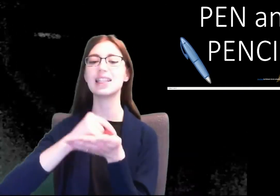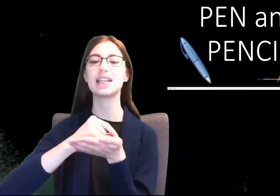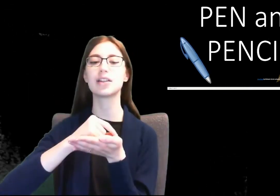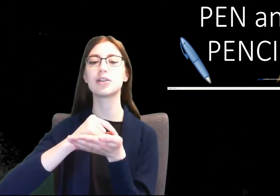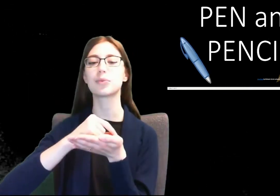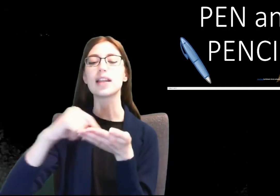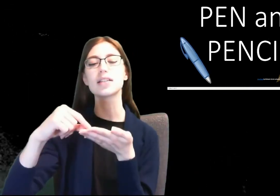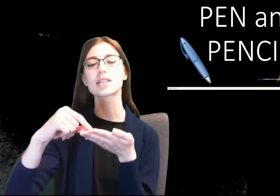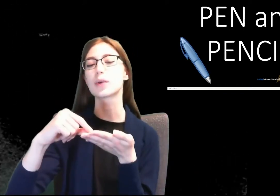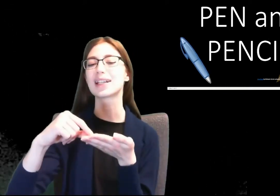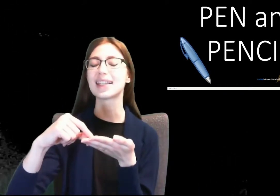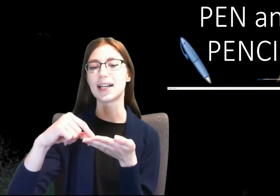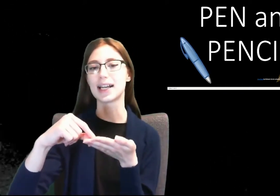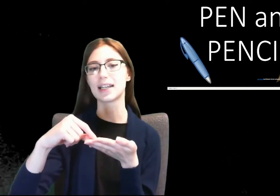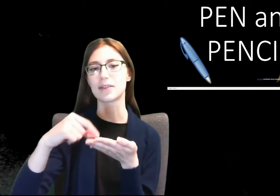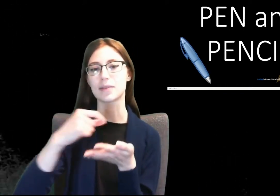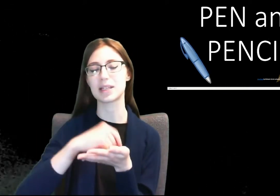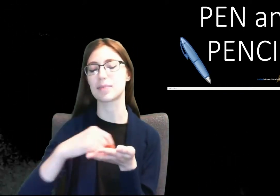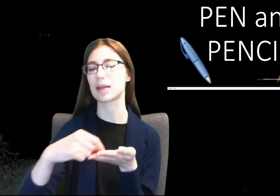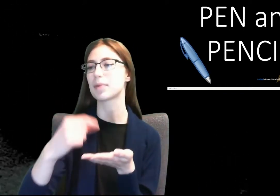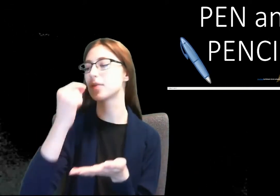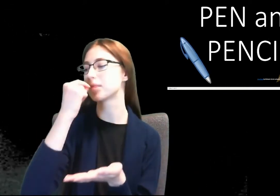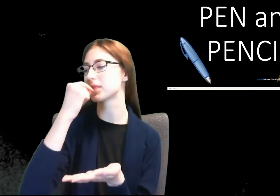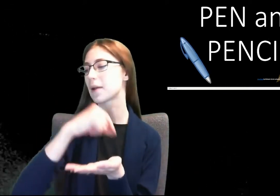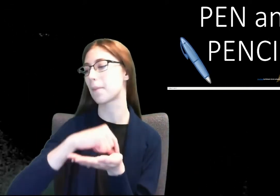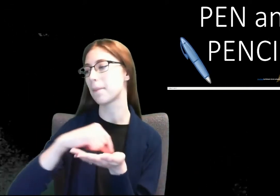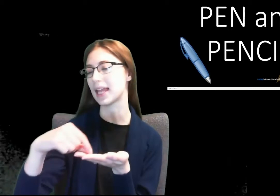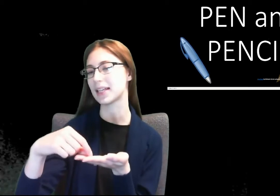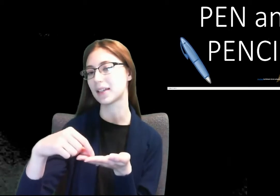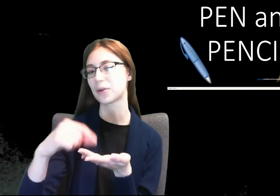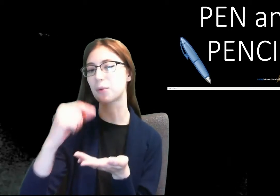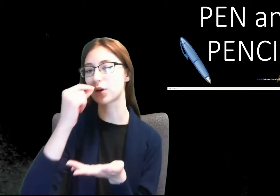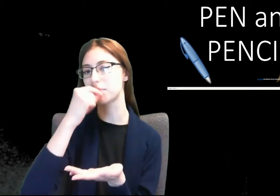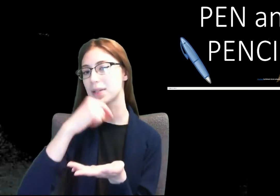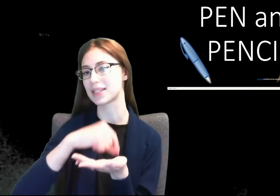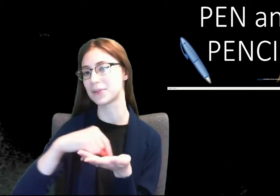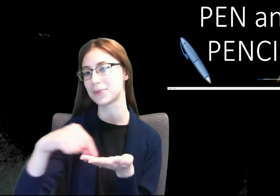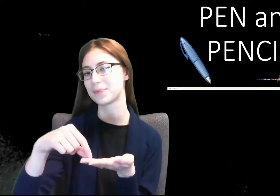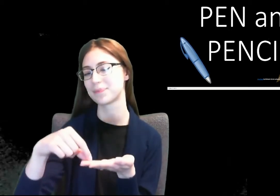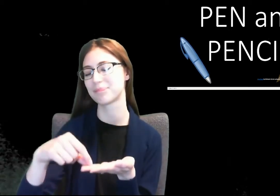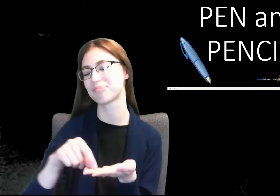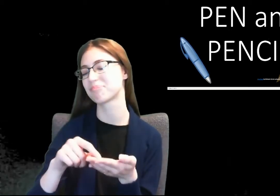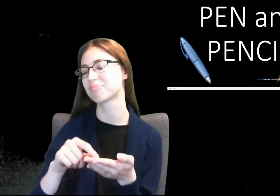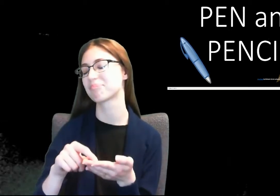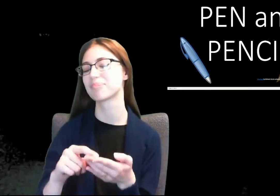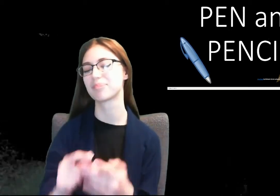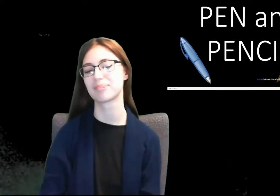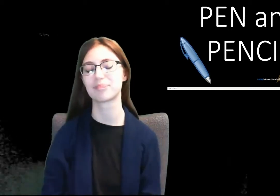then write a squiggly line on a piece of paper. So pen or pencil.